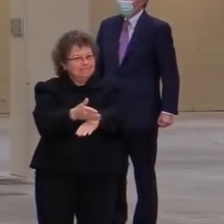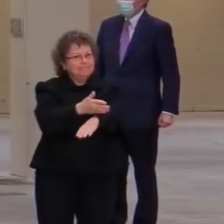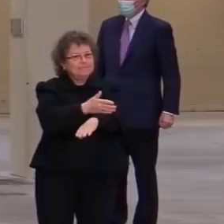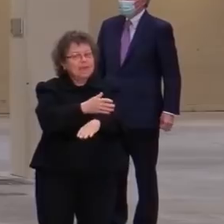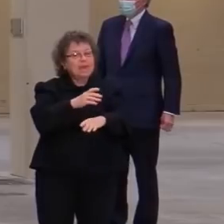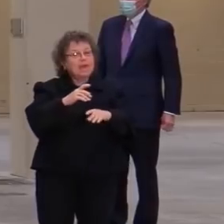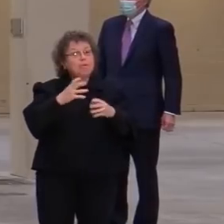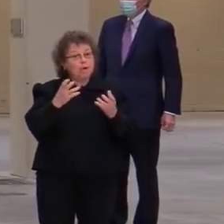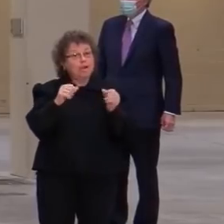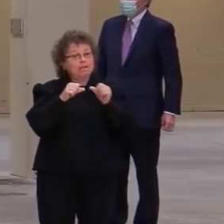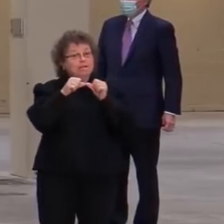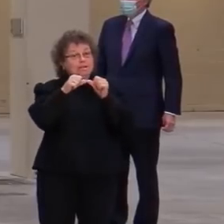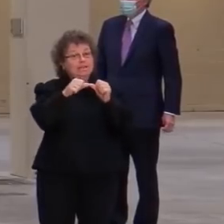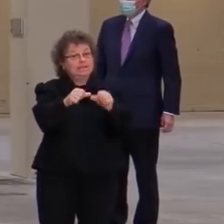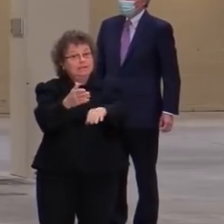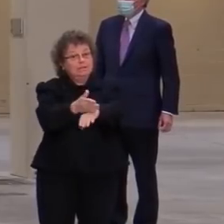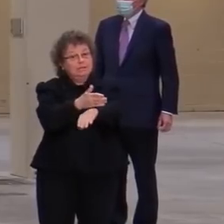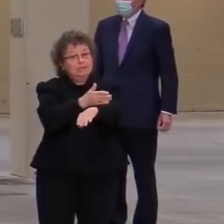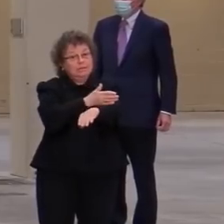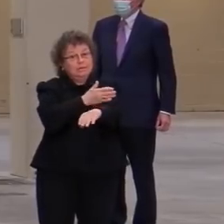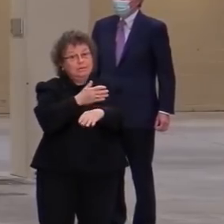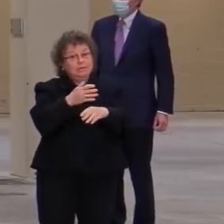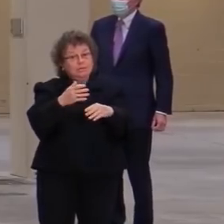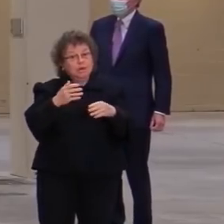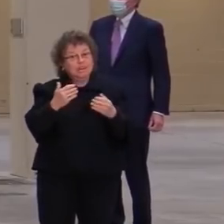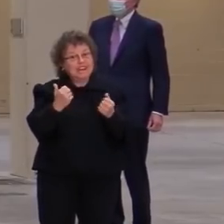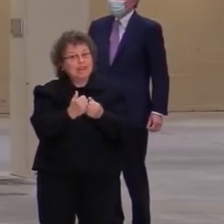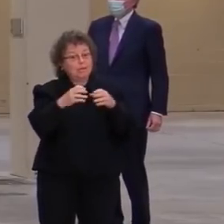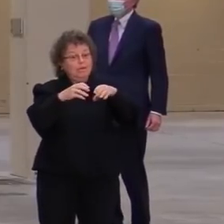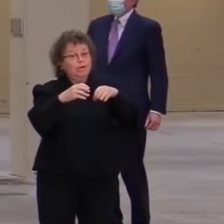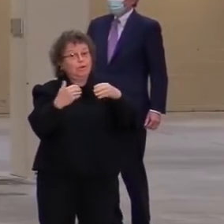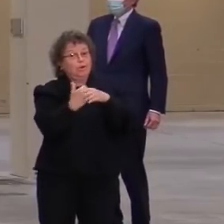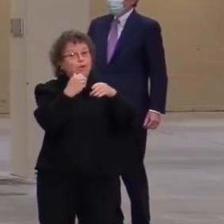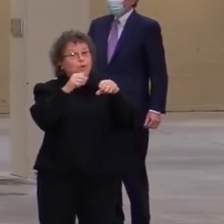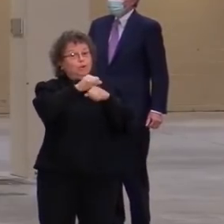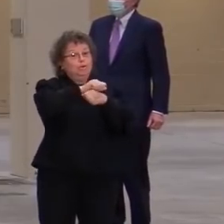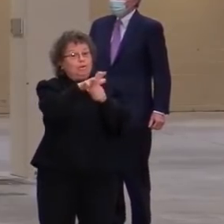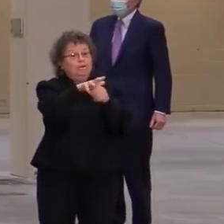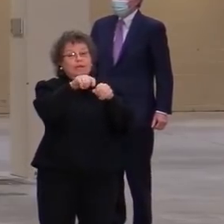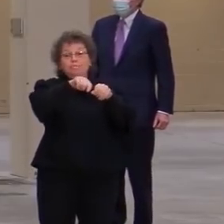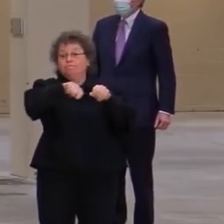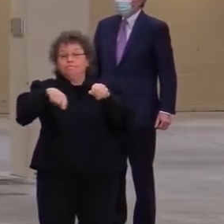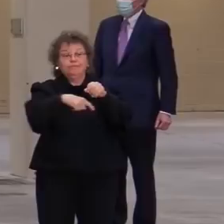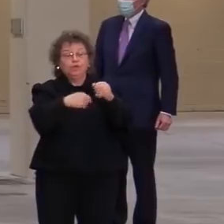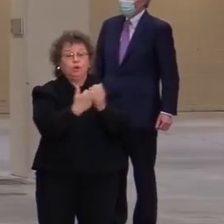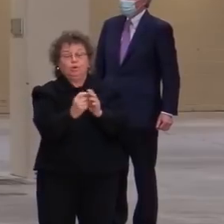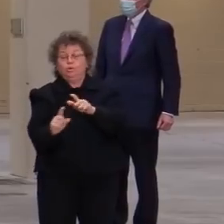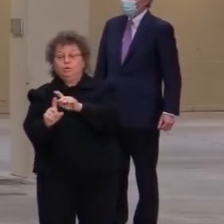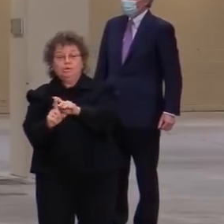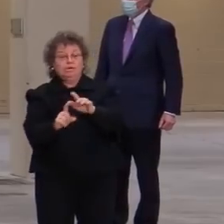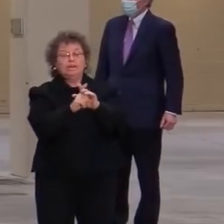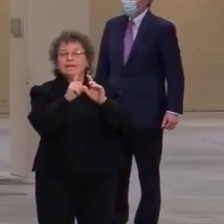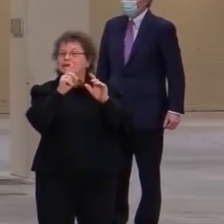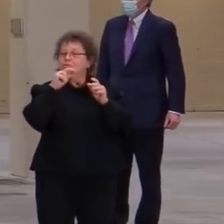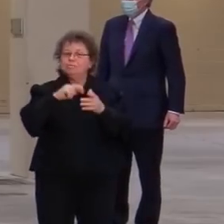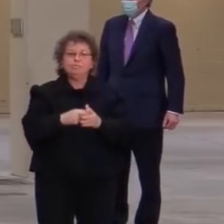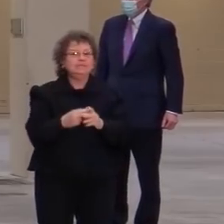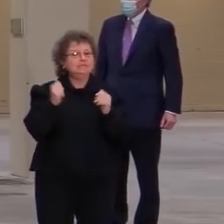progress, especially with some of the new variants on the ground, that means every single person still needs to follow the rules